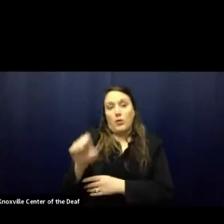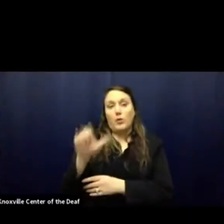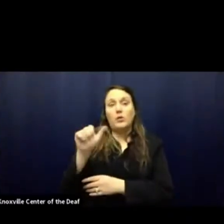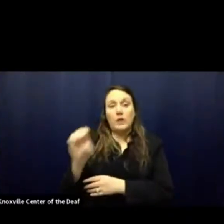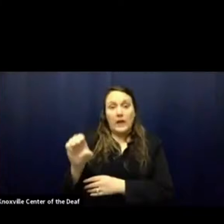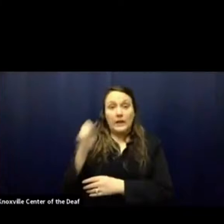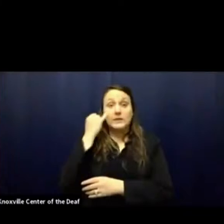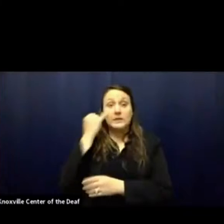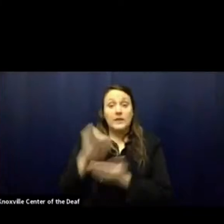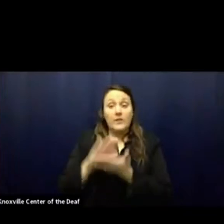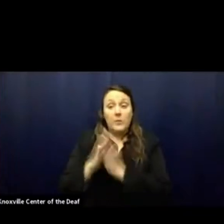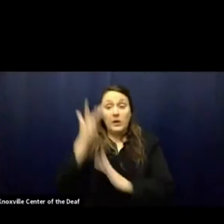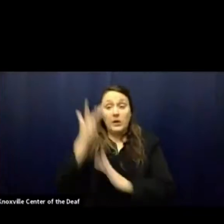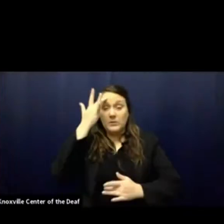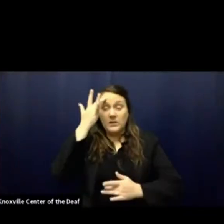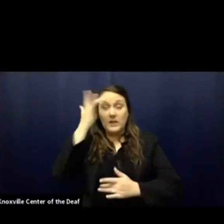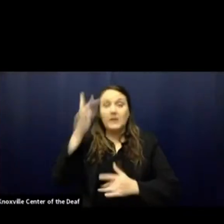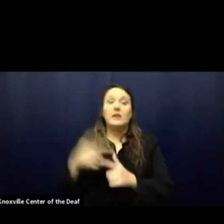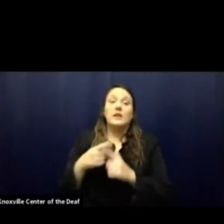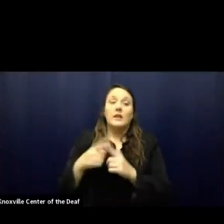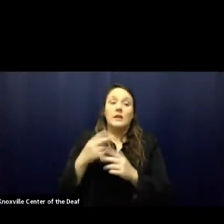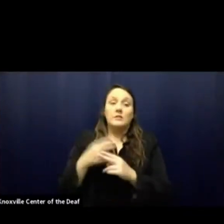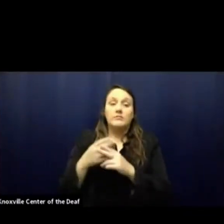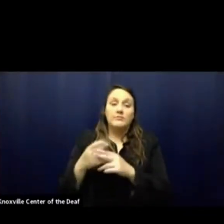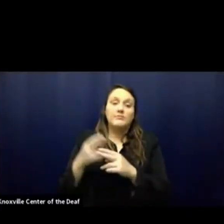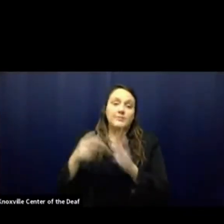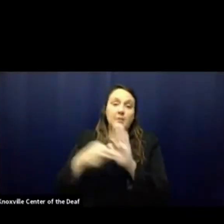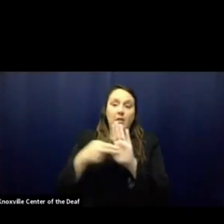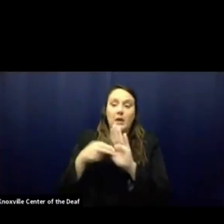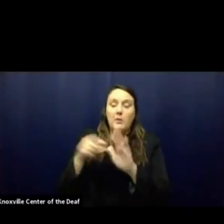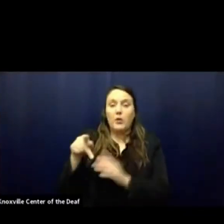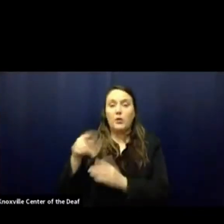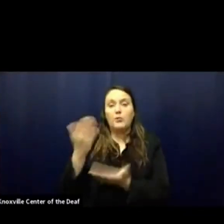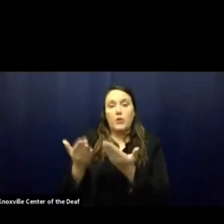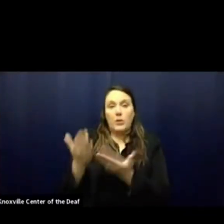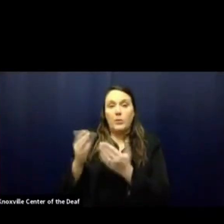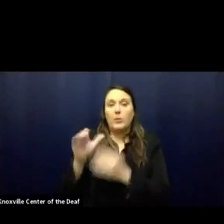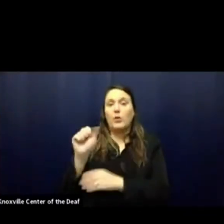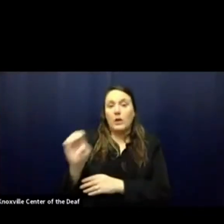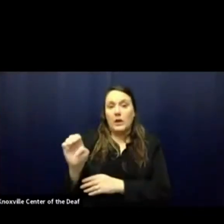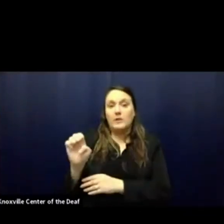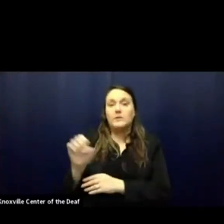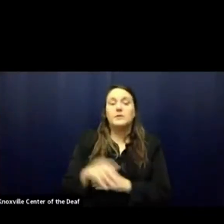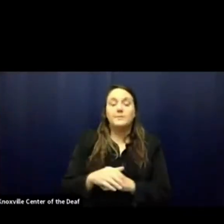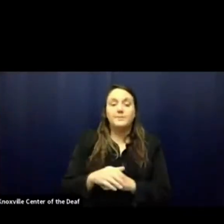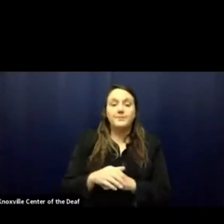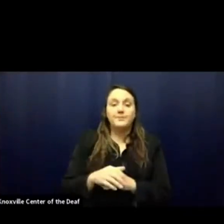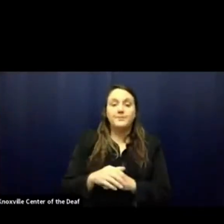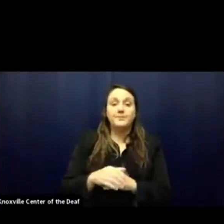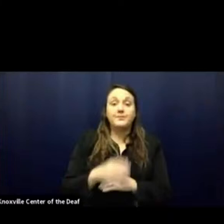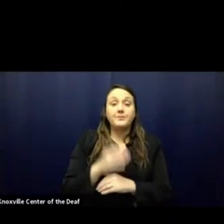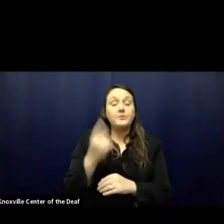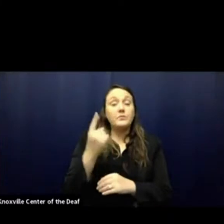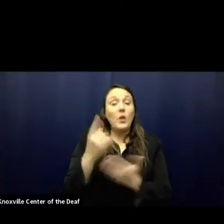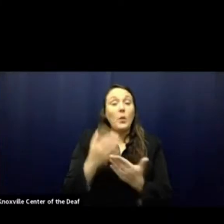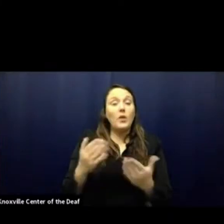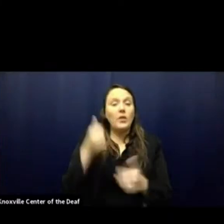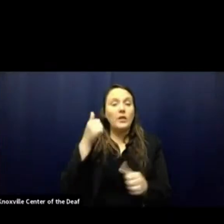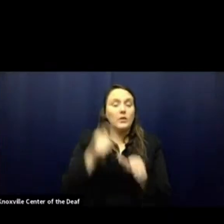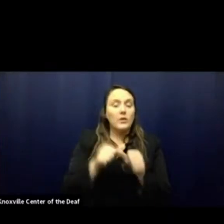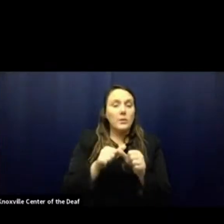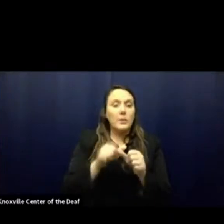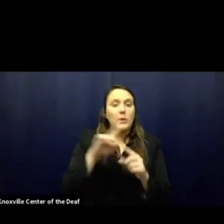then considered a probable case. So they move over into the probable case count. And one thing to remember